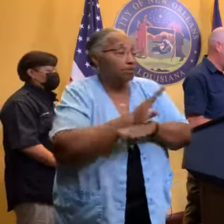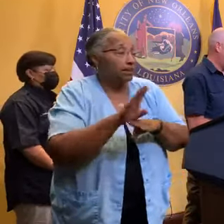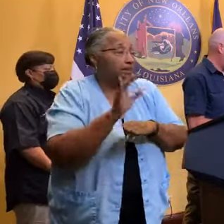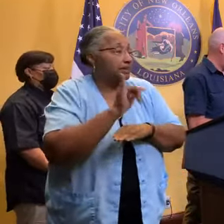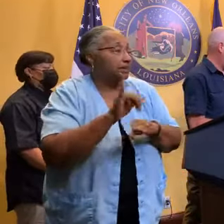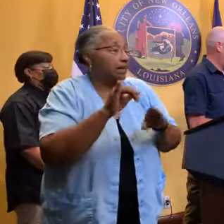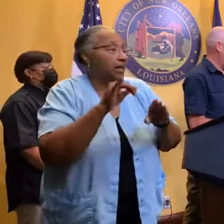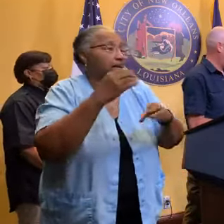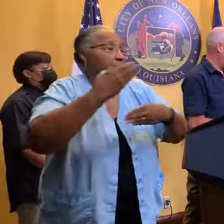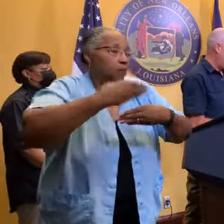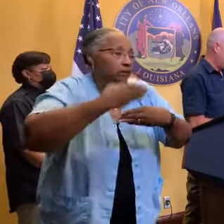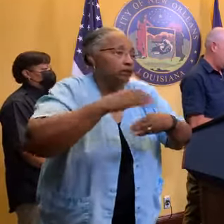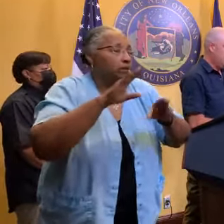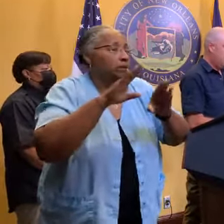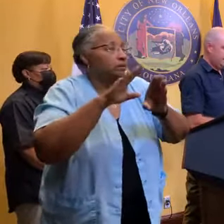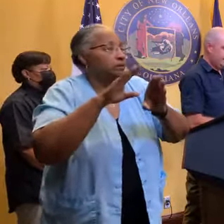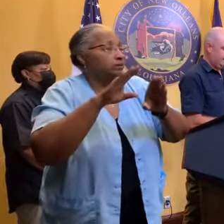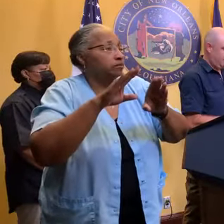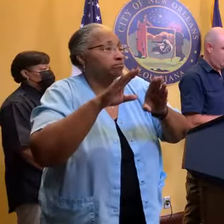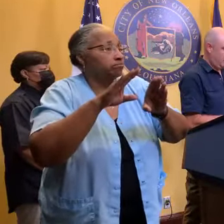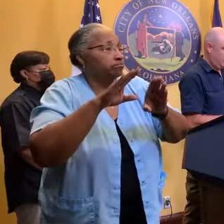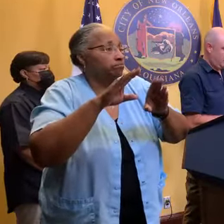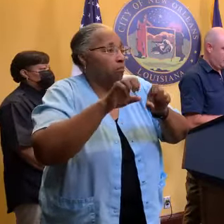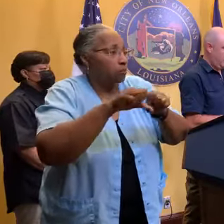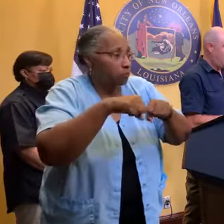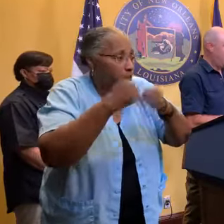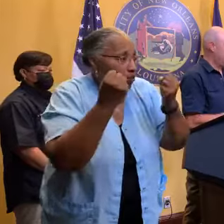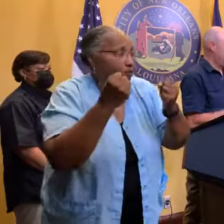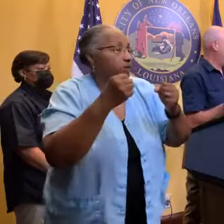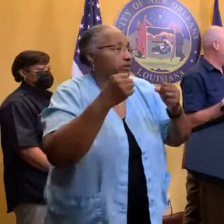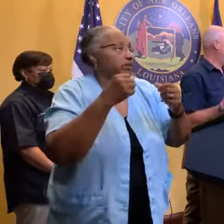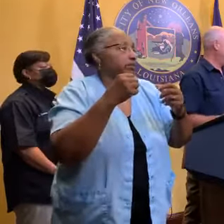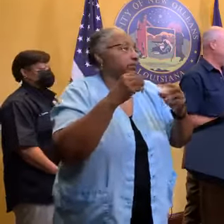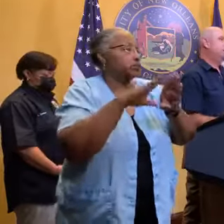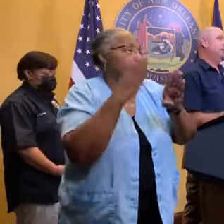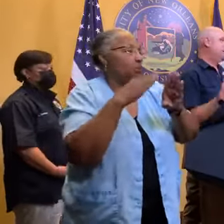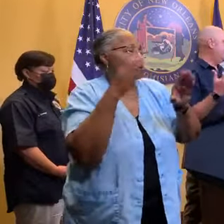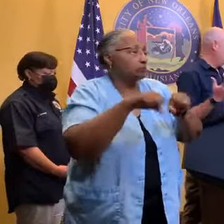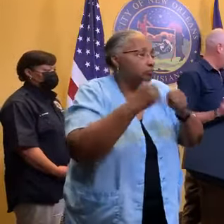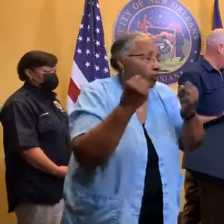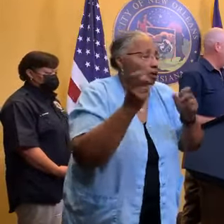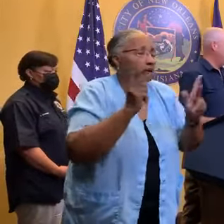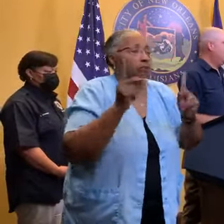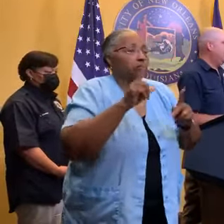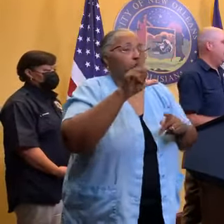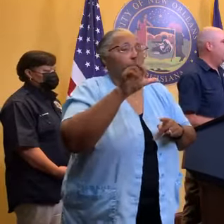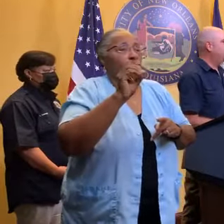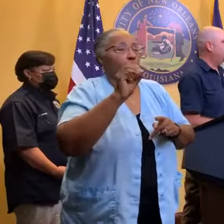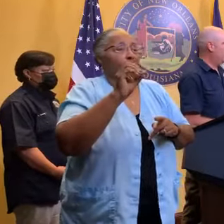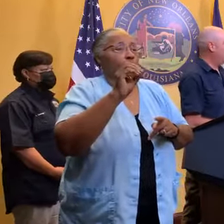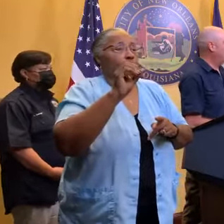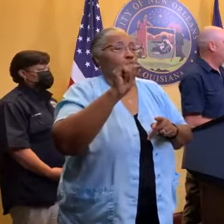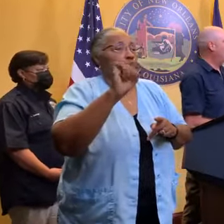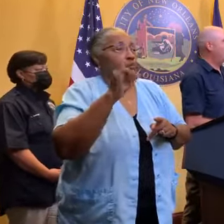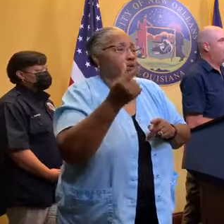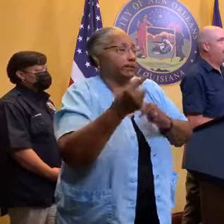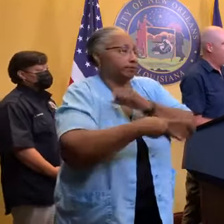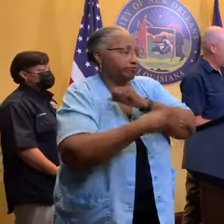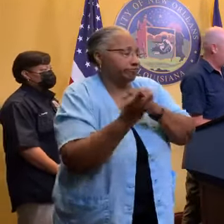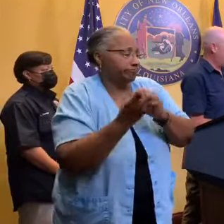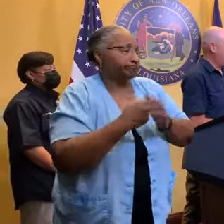compromised, windows broken, doors broken, and then just looting, potentially any kind of disorder as far